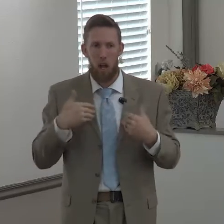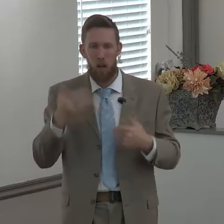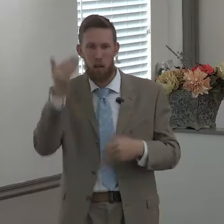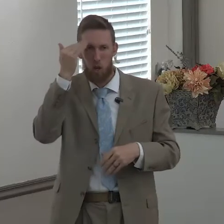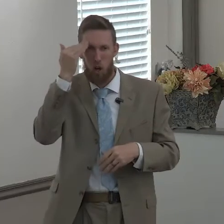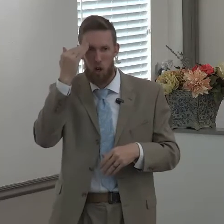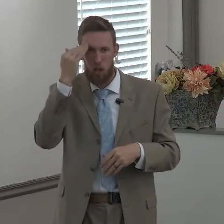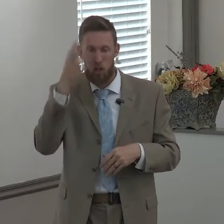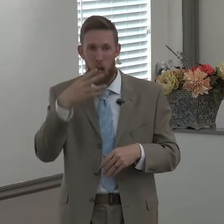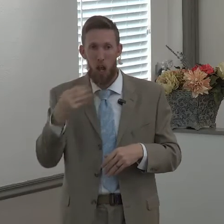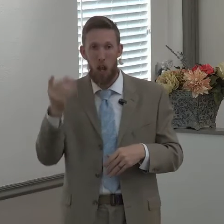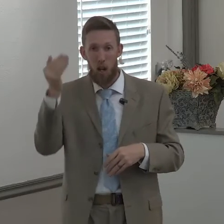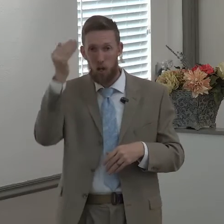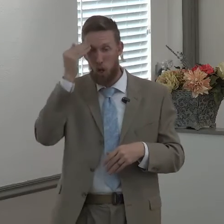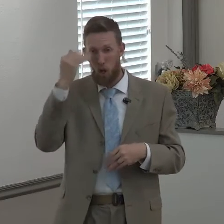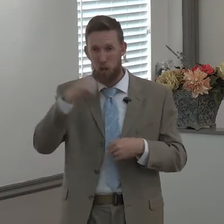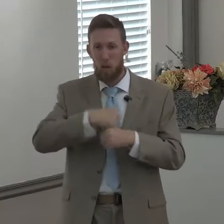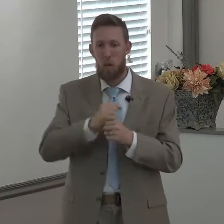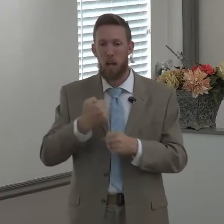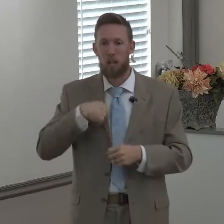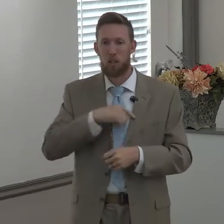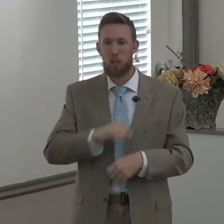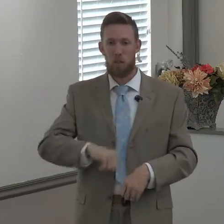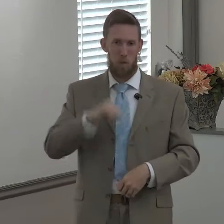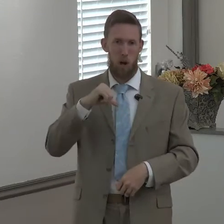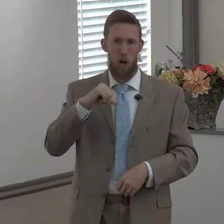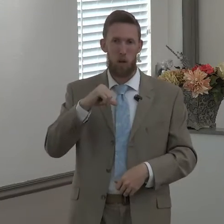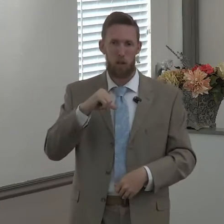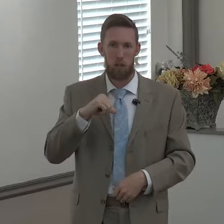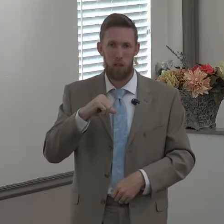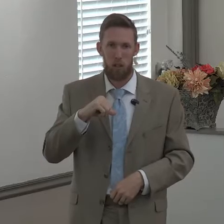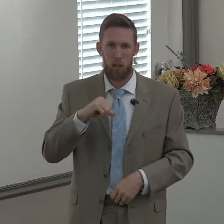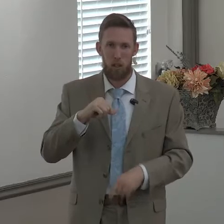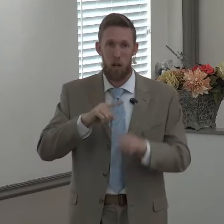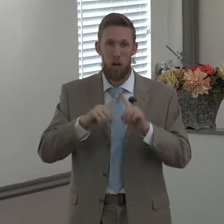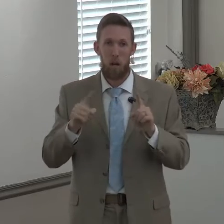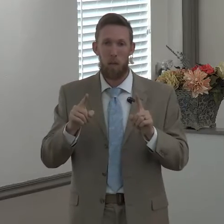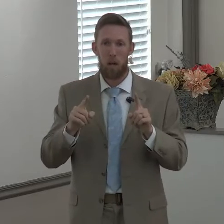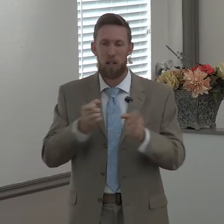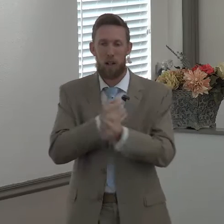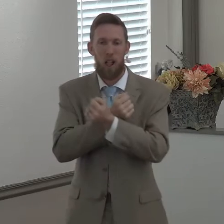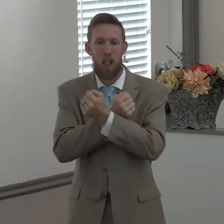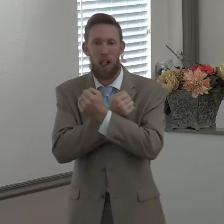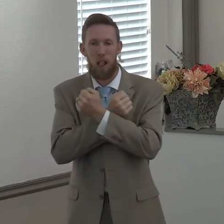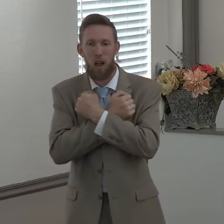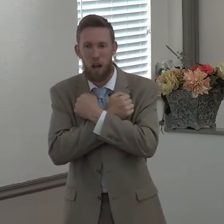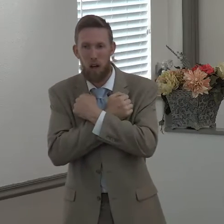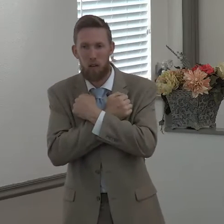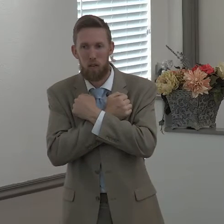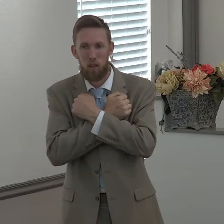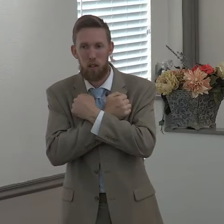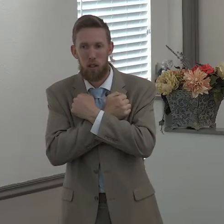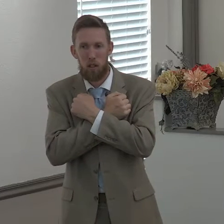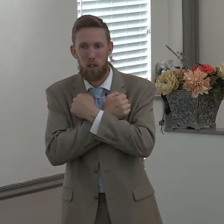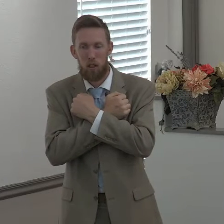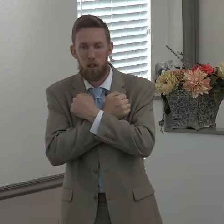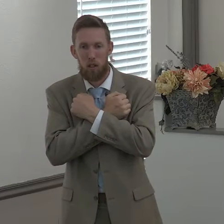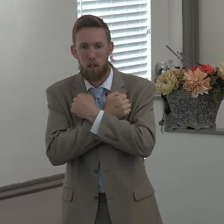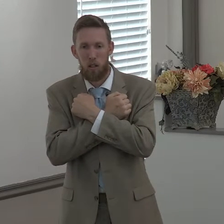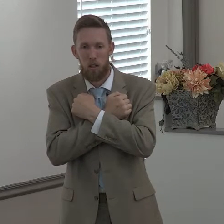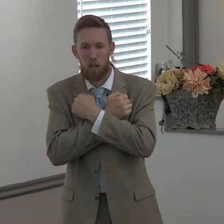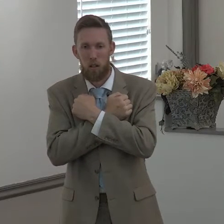we all have knowledge. Knowledge puffeth up. But charity, notice it,